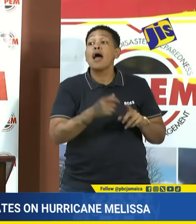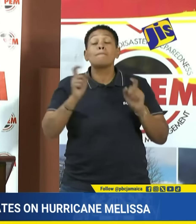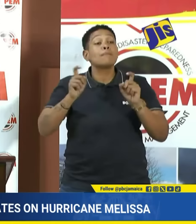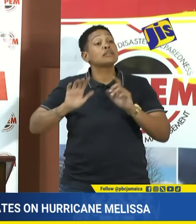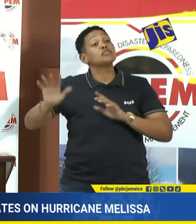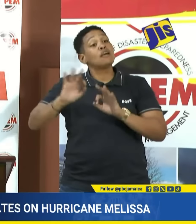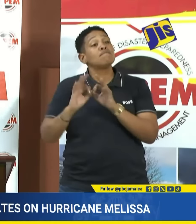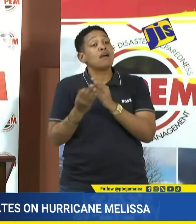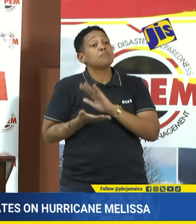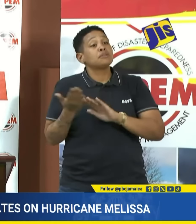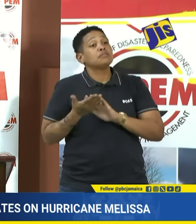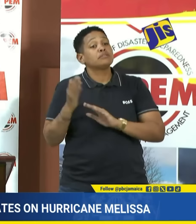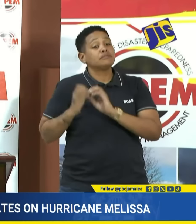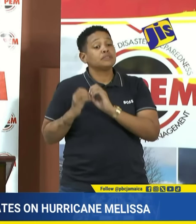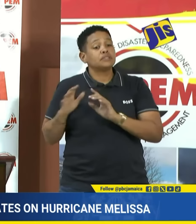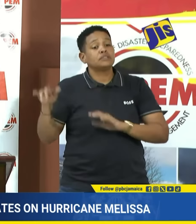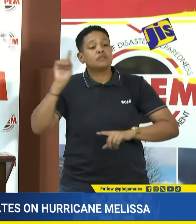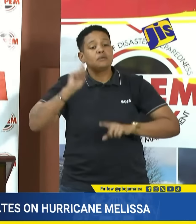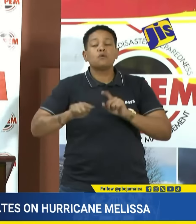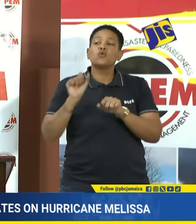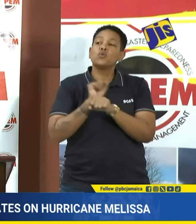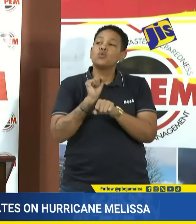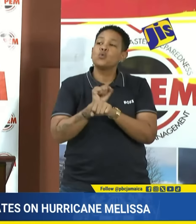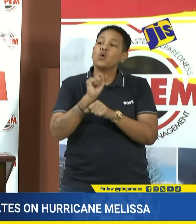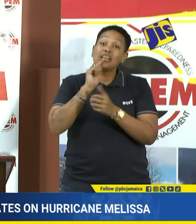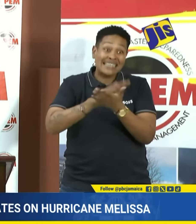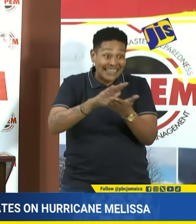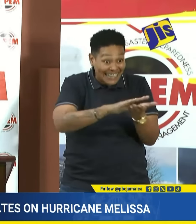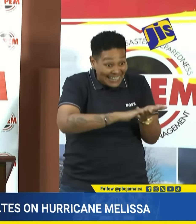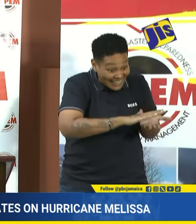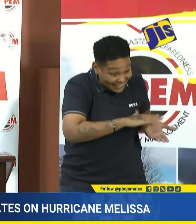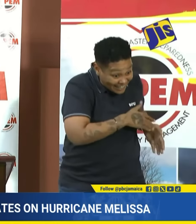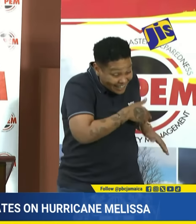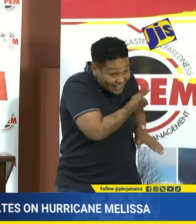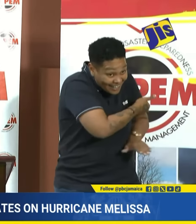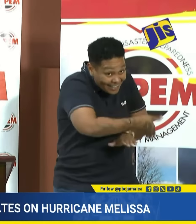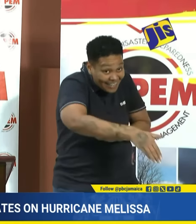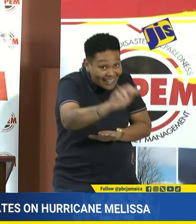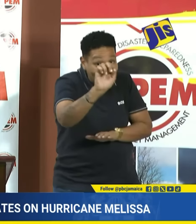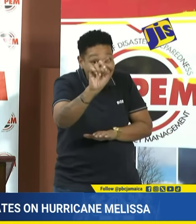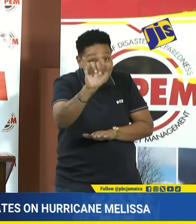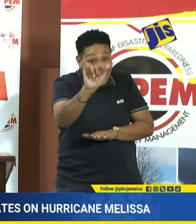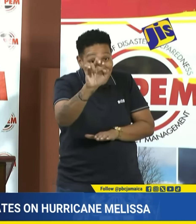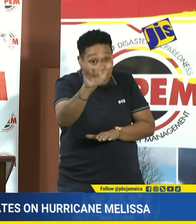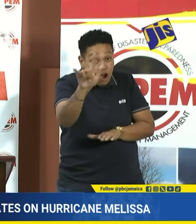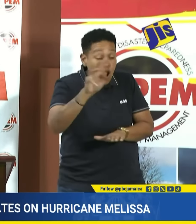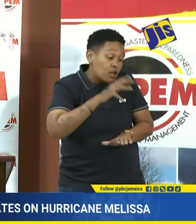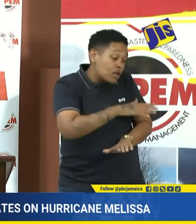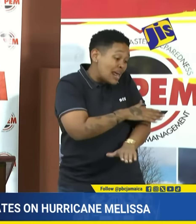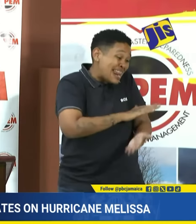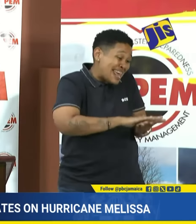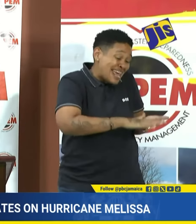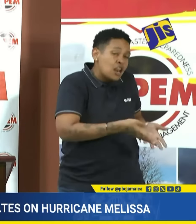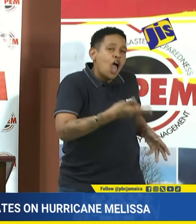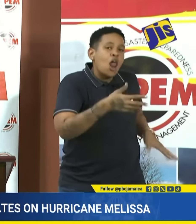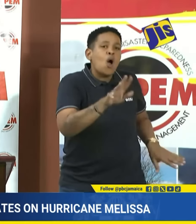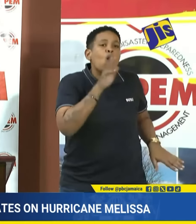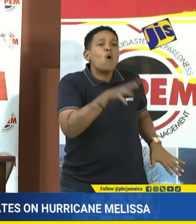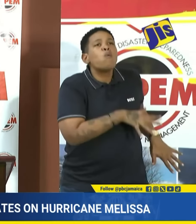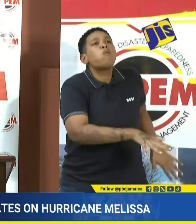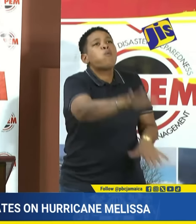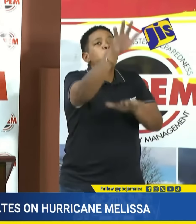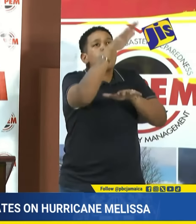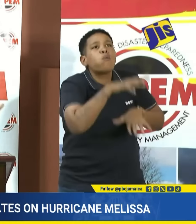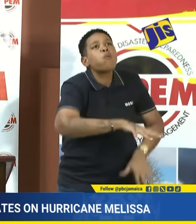with their family. But the work to clear the mouth of the Sandy Gully to allow